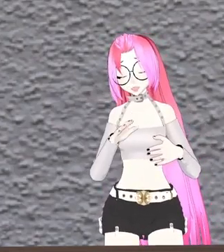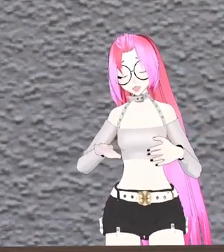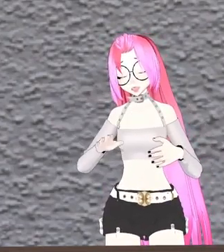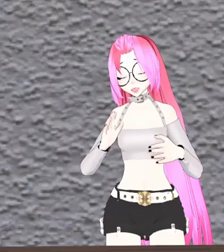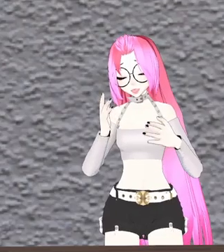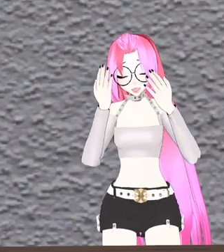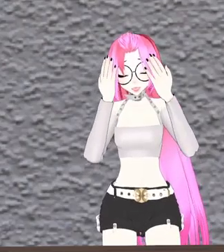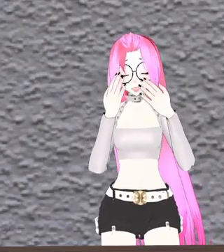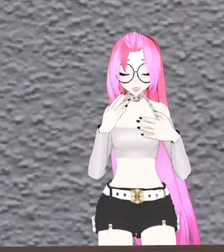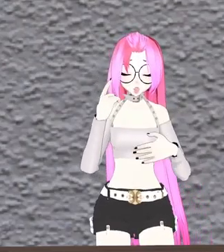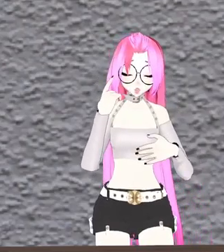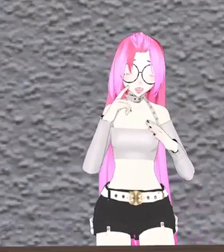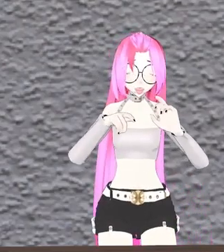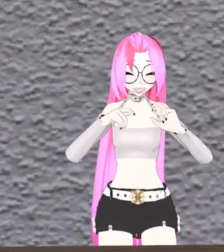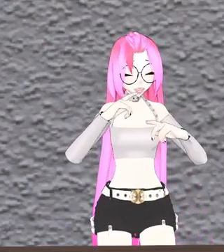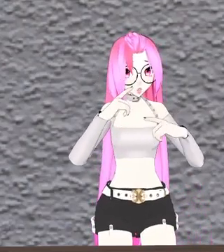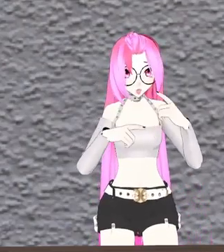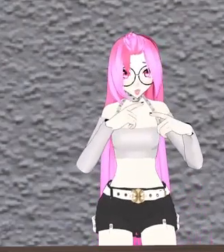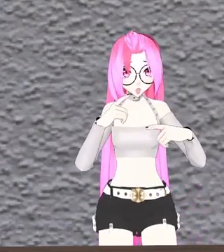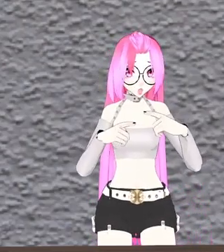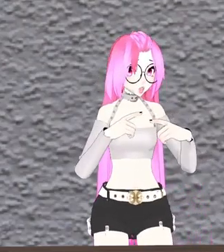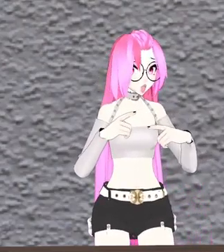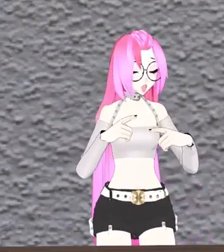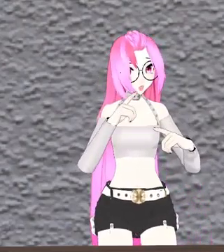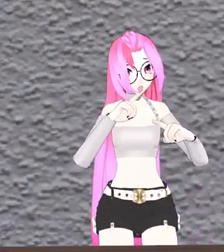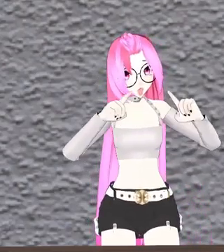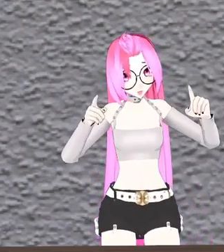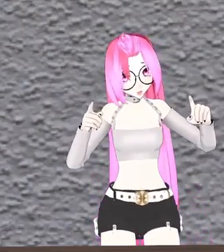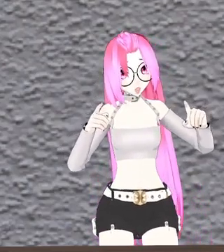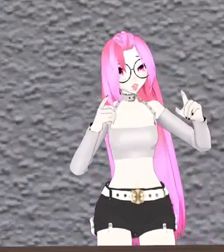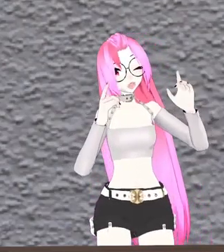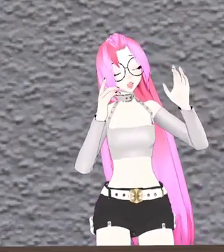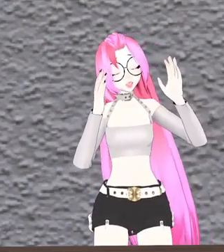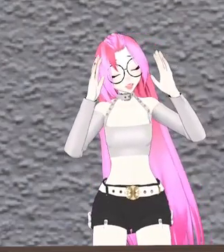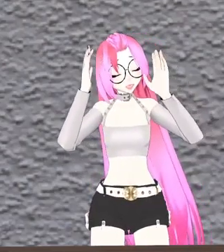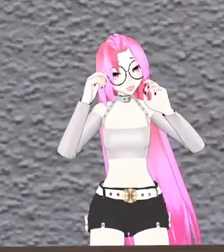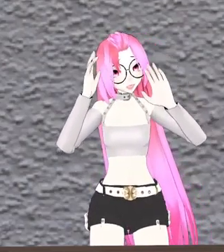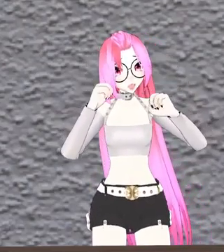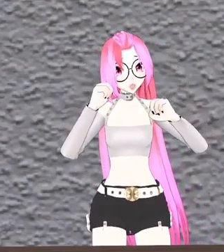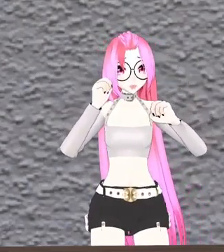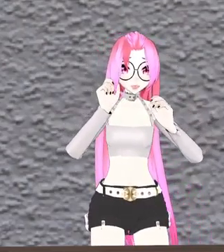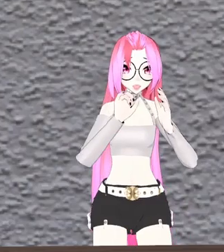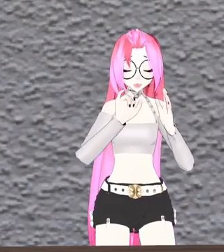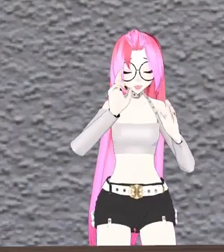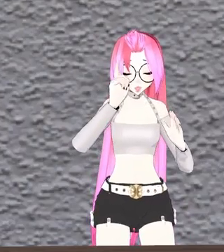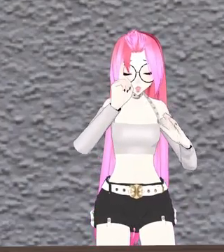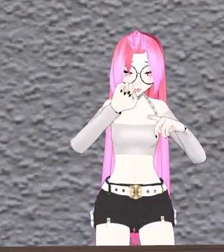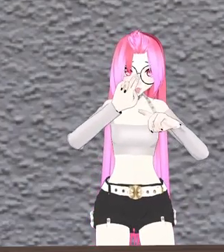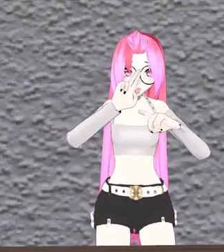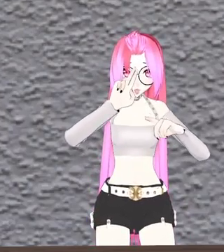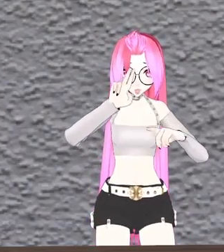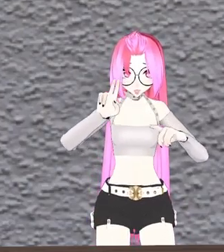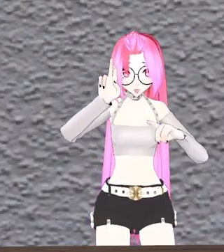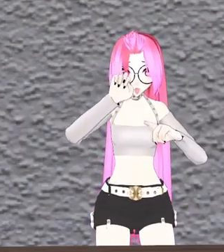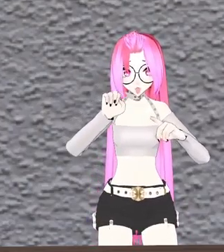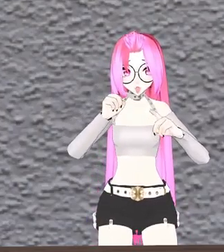bad. And this is sad news for people who sign. But, you know, let's just hope that the devs are